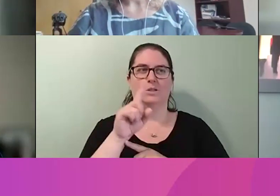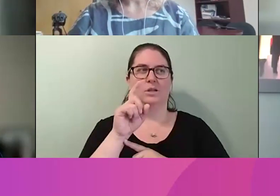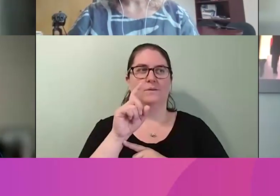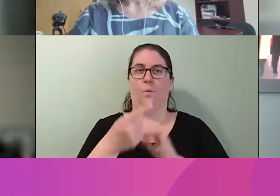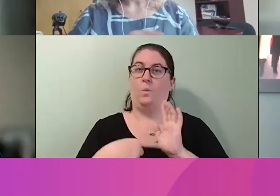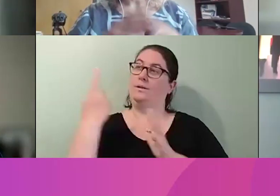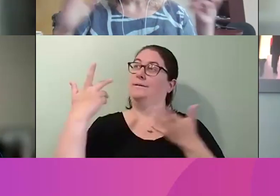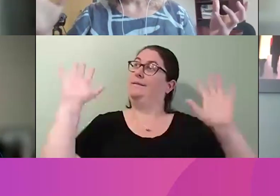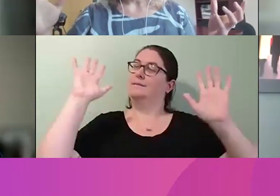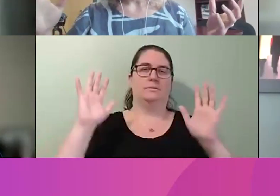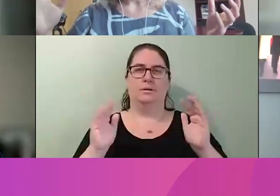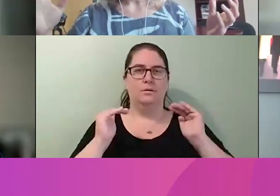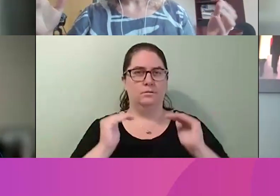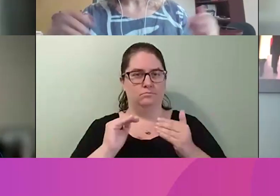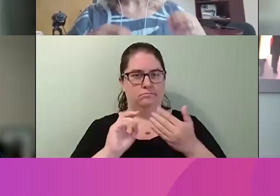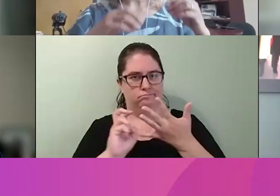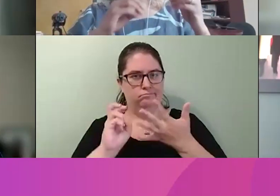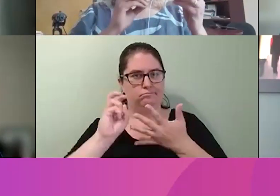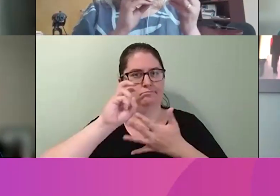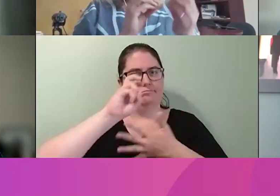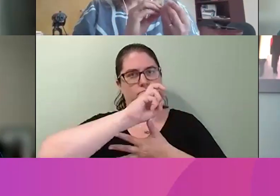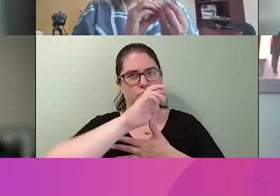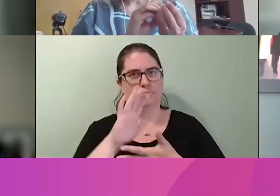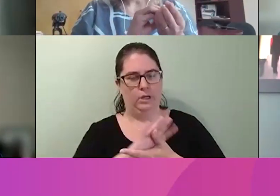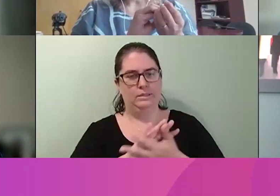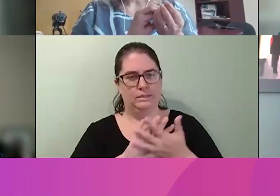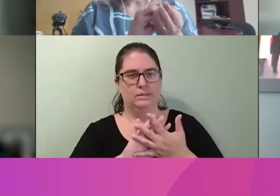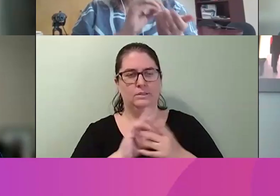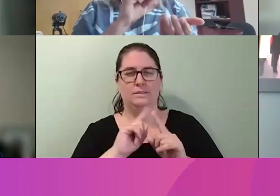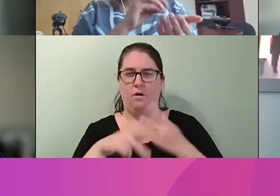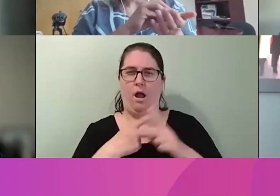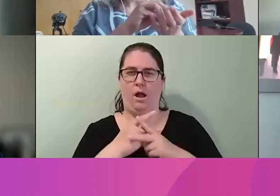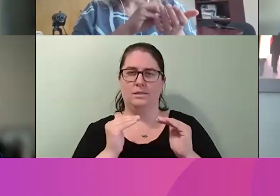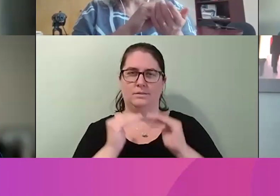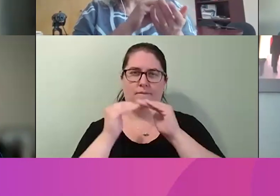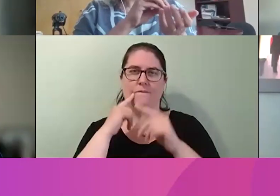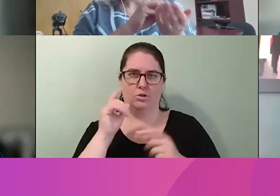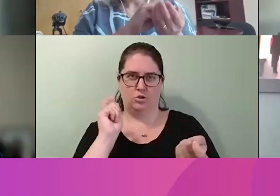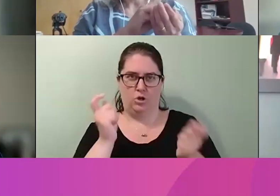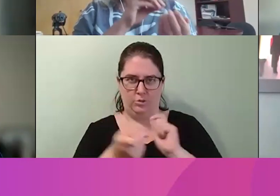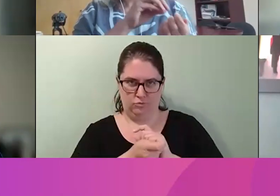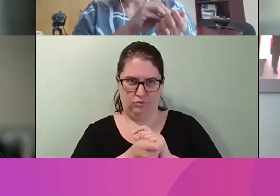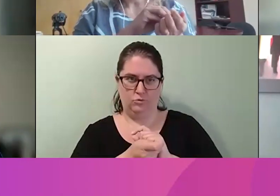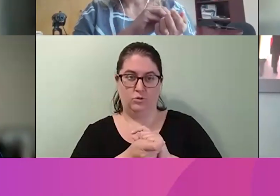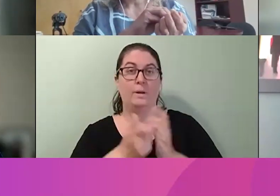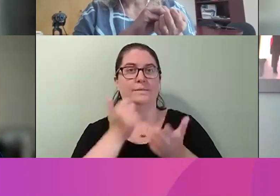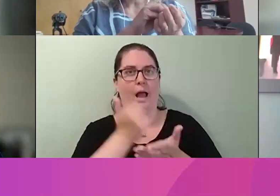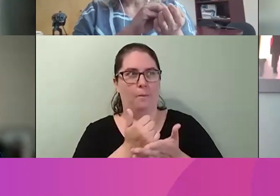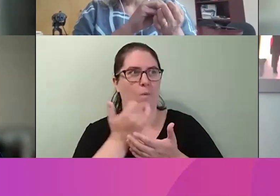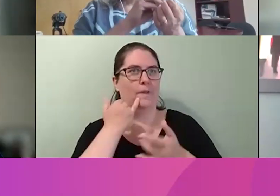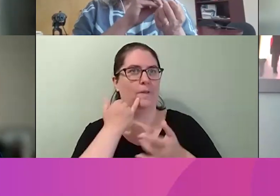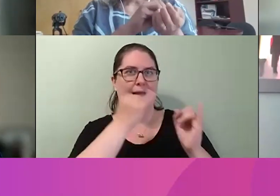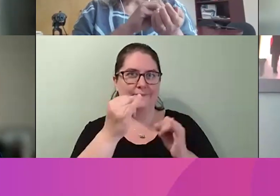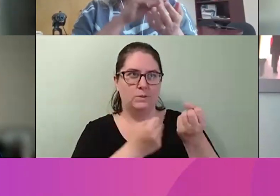different levels of change, right? So it's useful to have individual supports and empowerment,